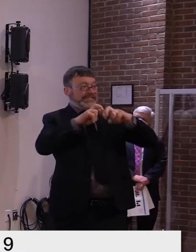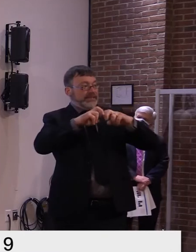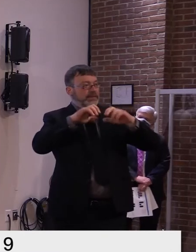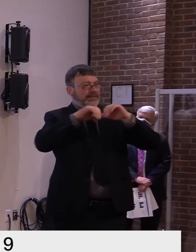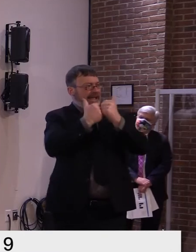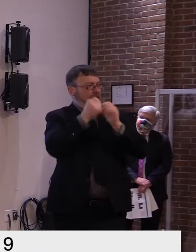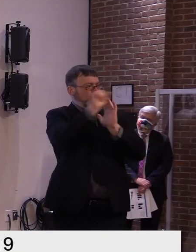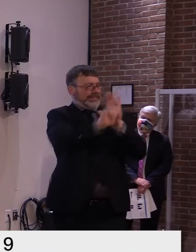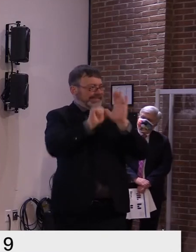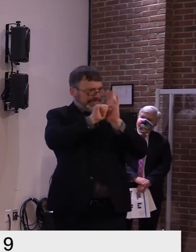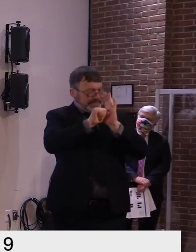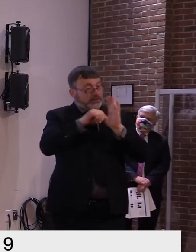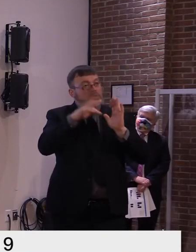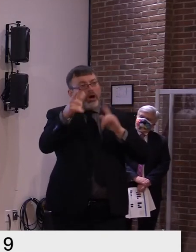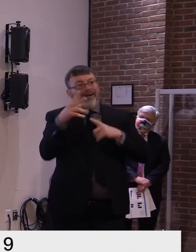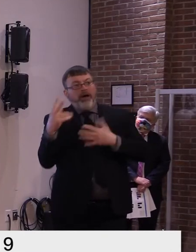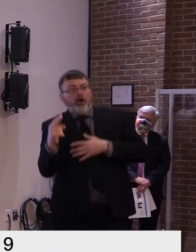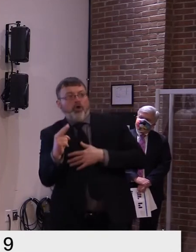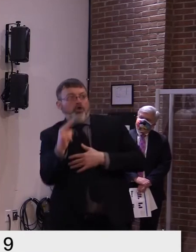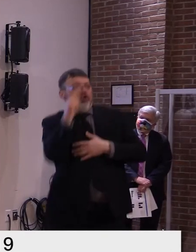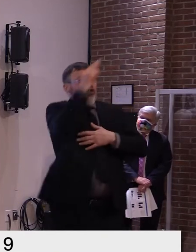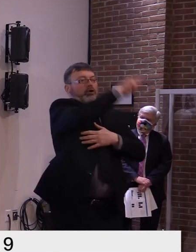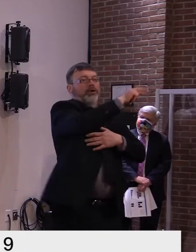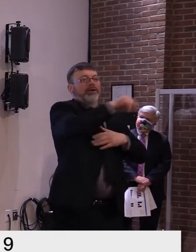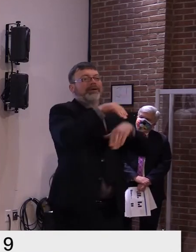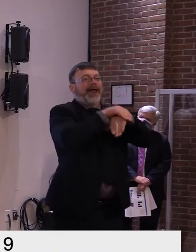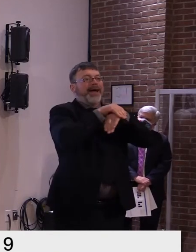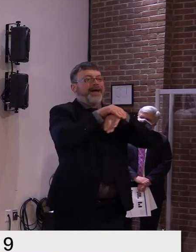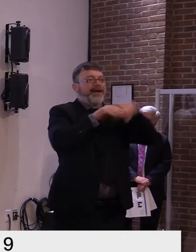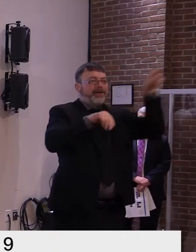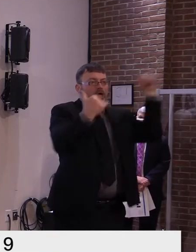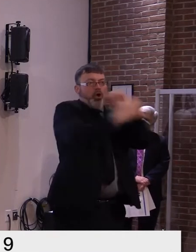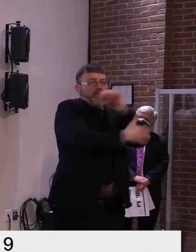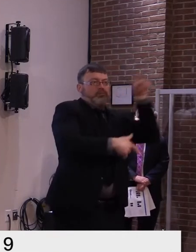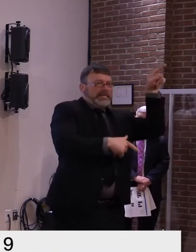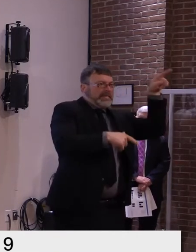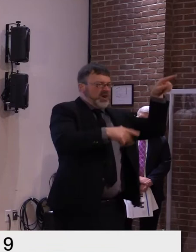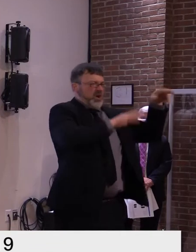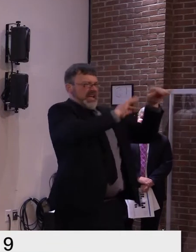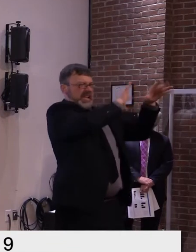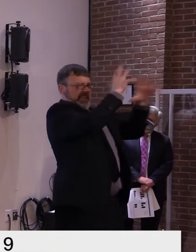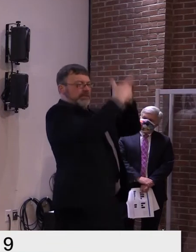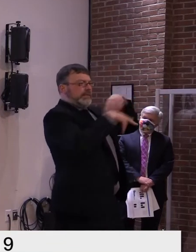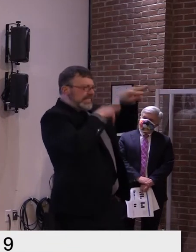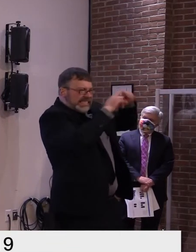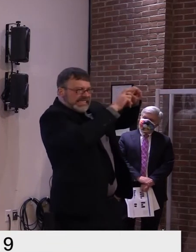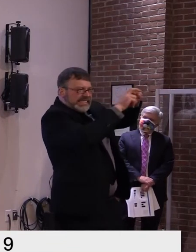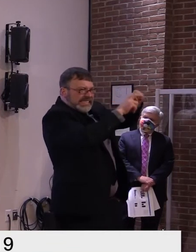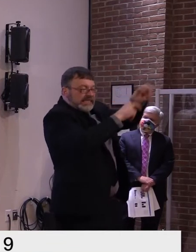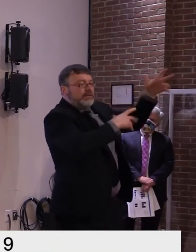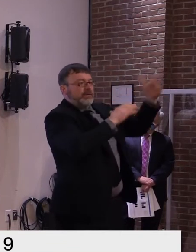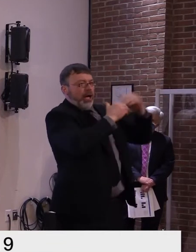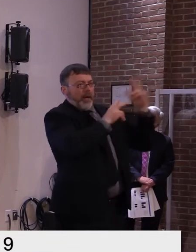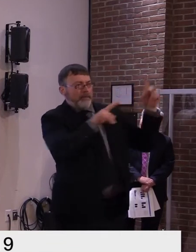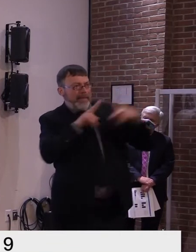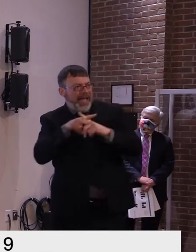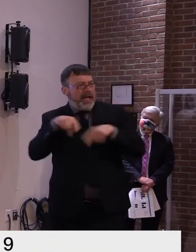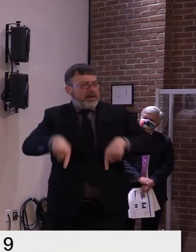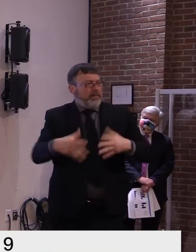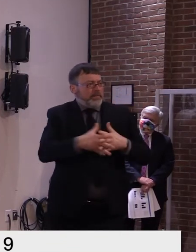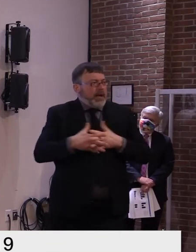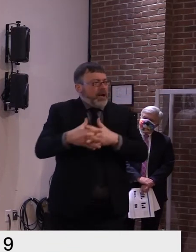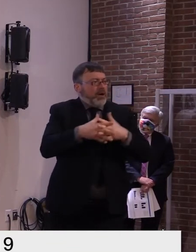associated with asymptomatic transmission, increased asymptomatic transmission, increased